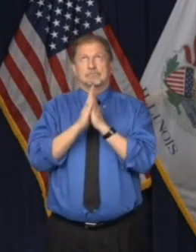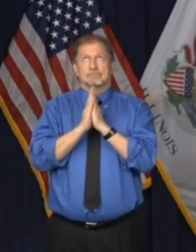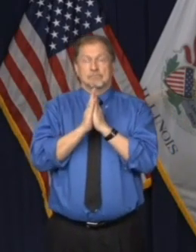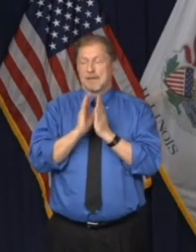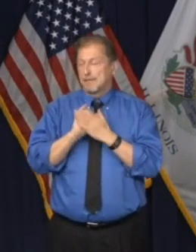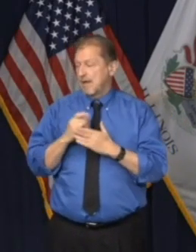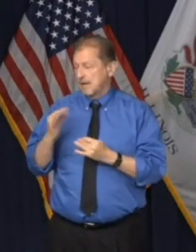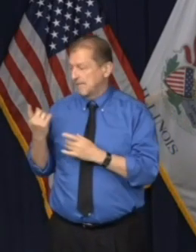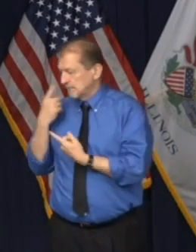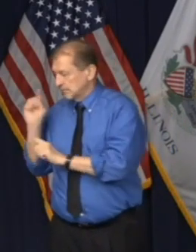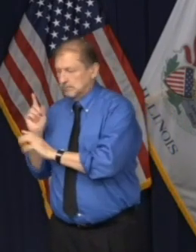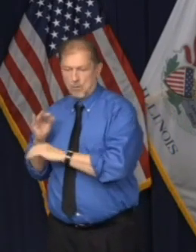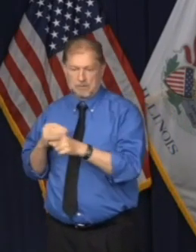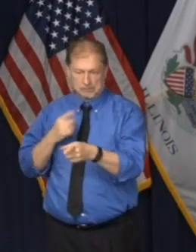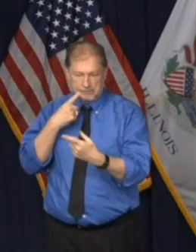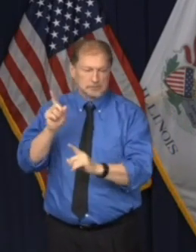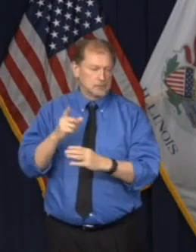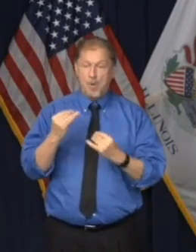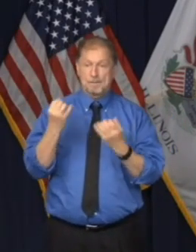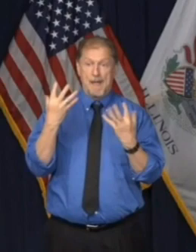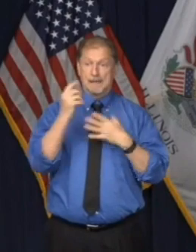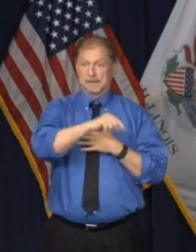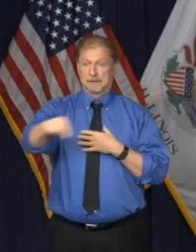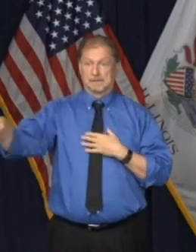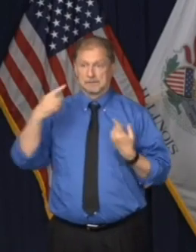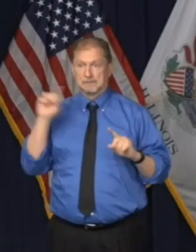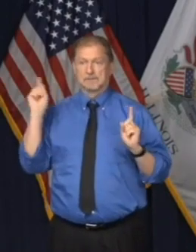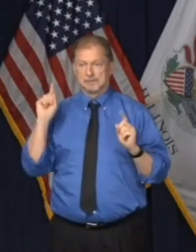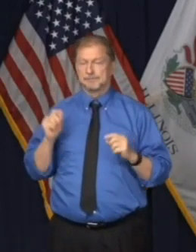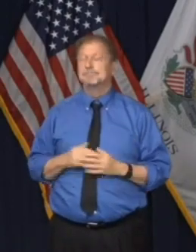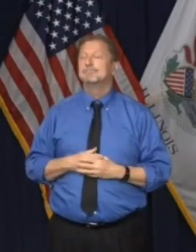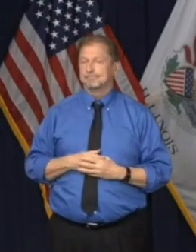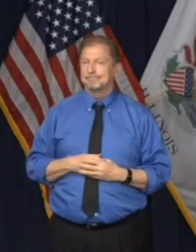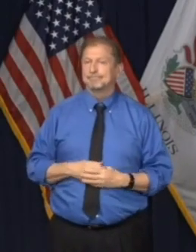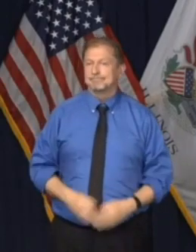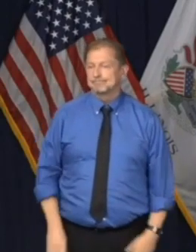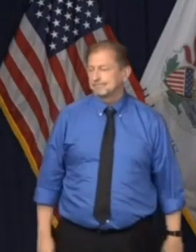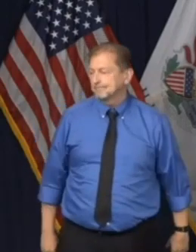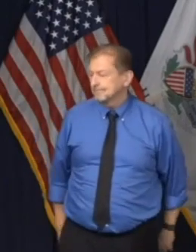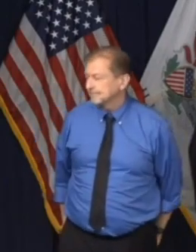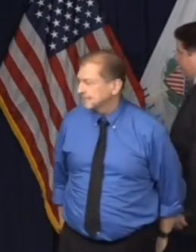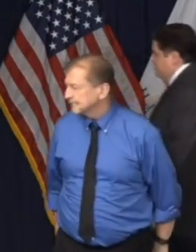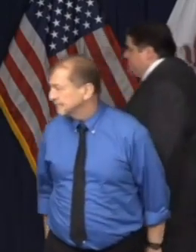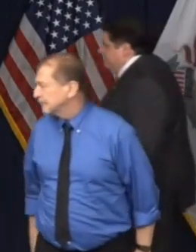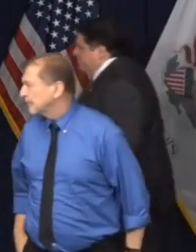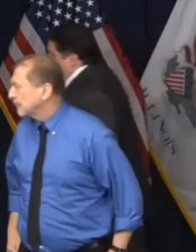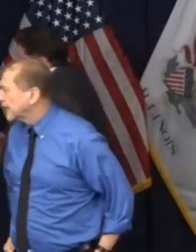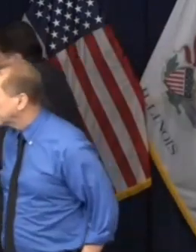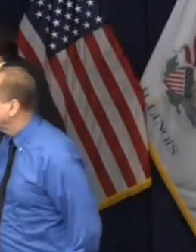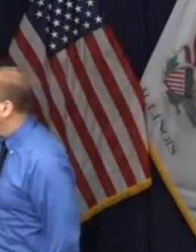those, or several maybe, will turn out to be efficacious. So, All right, thank you. thank you.